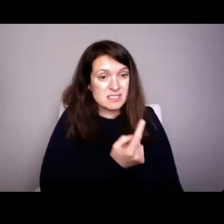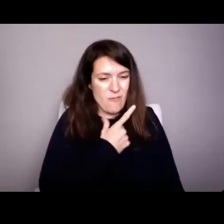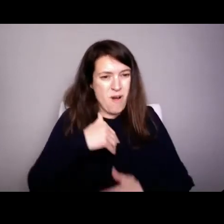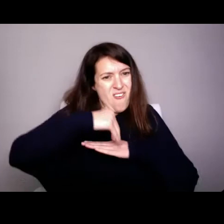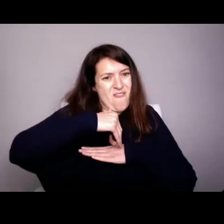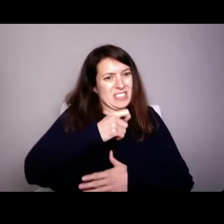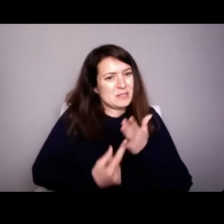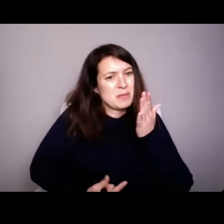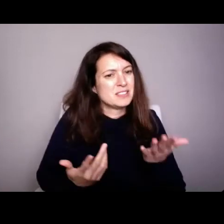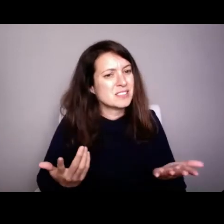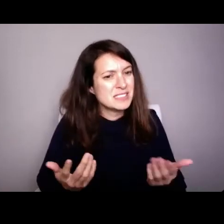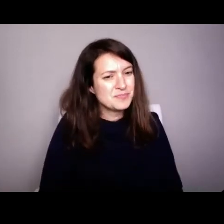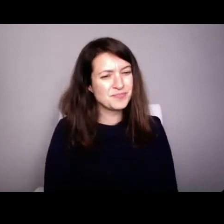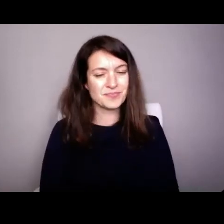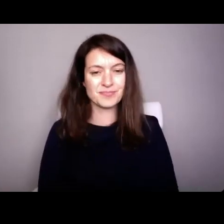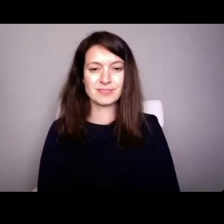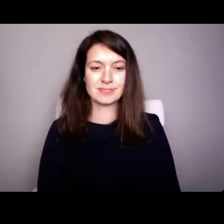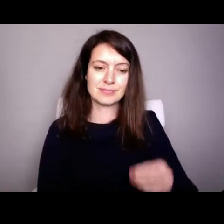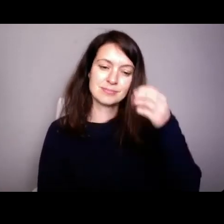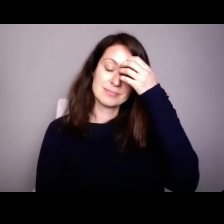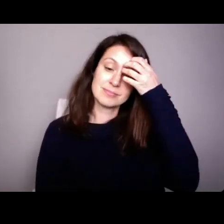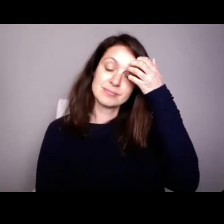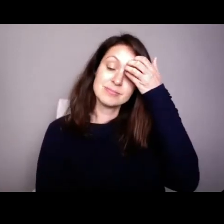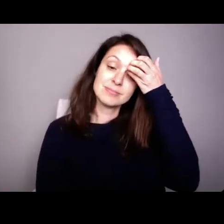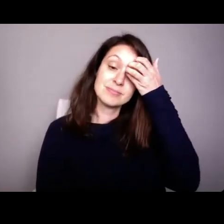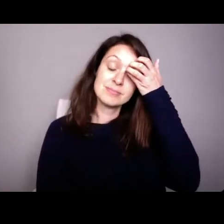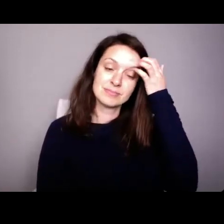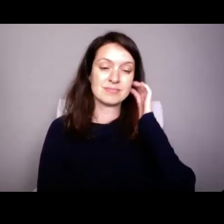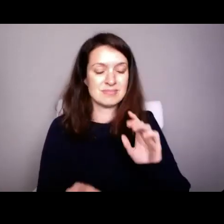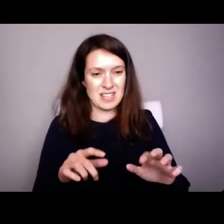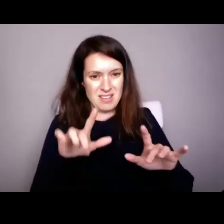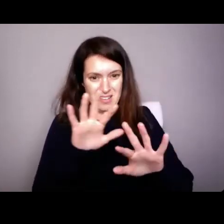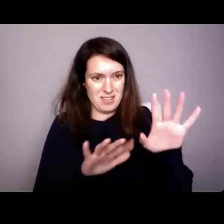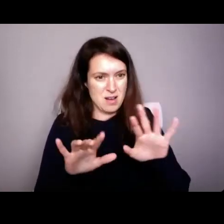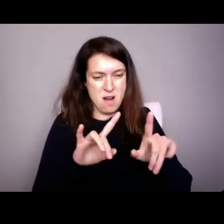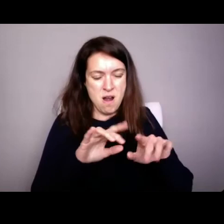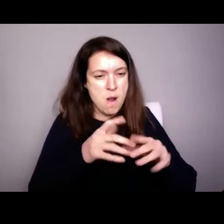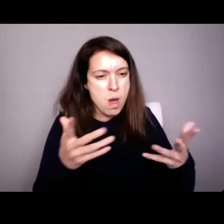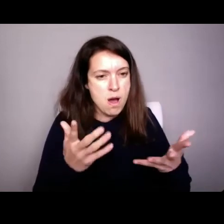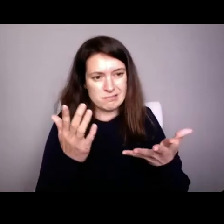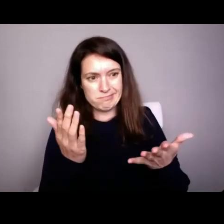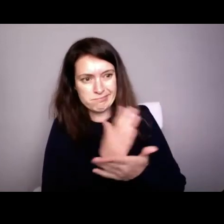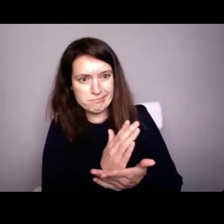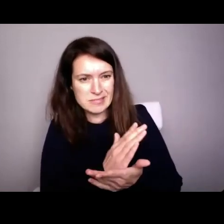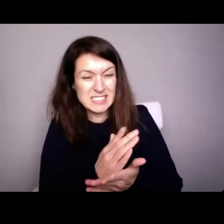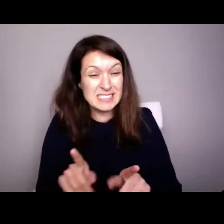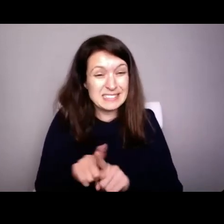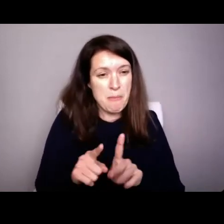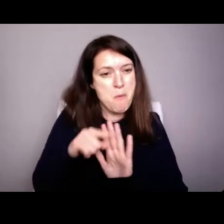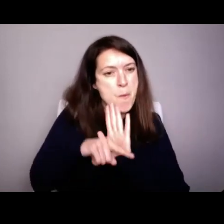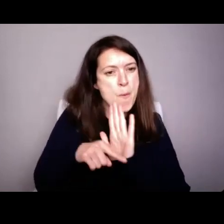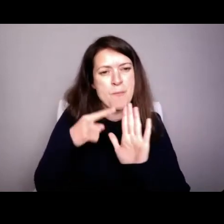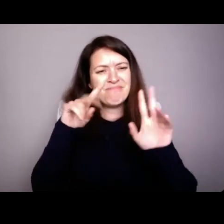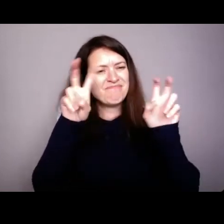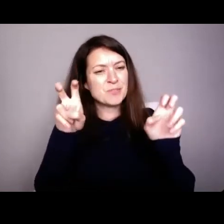I think with the continued uncertainty, coupled with some students receiving do not resuscitate orders, and the shocking